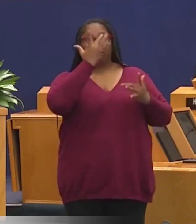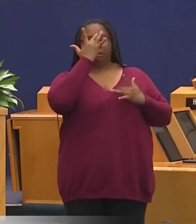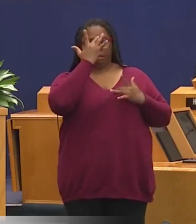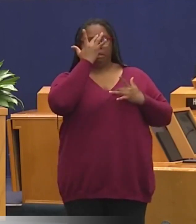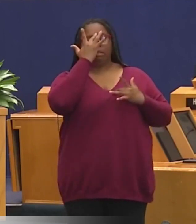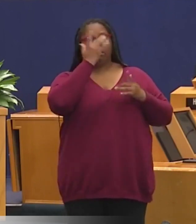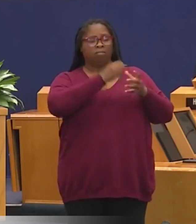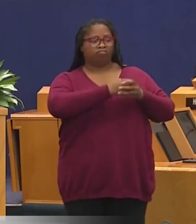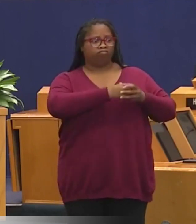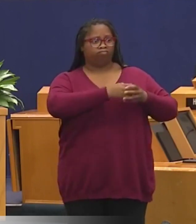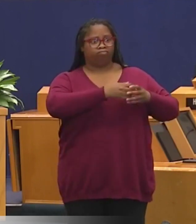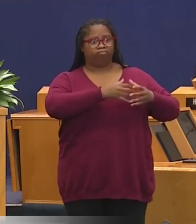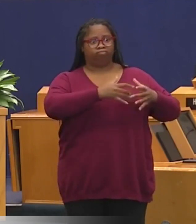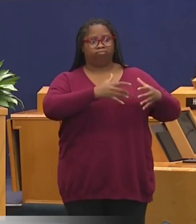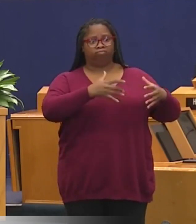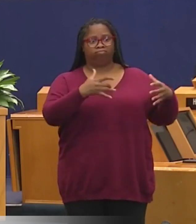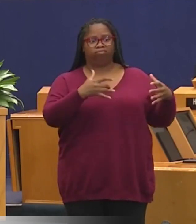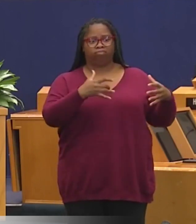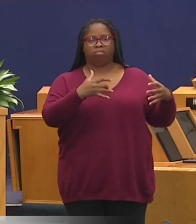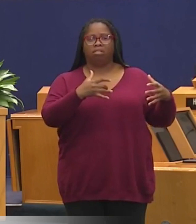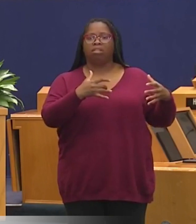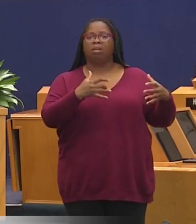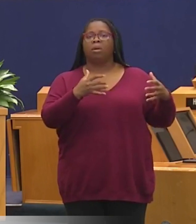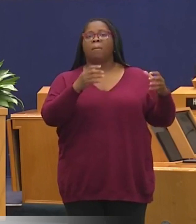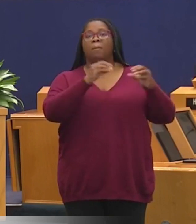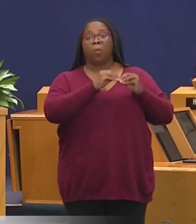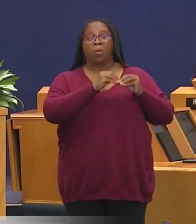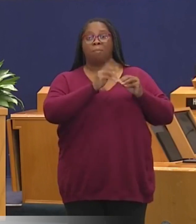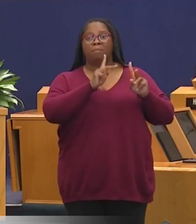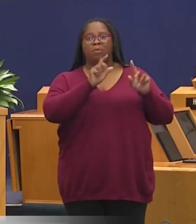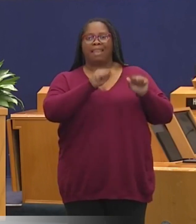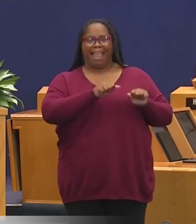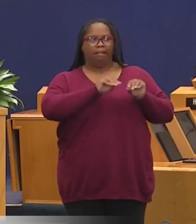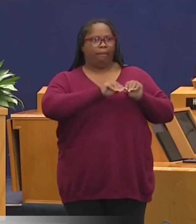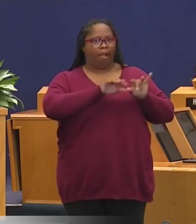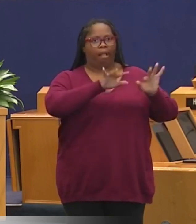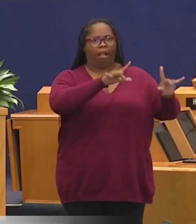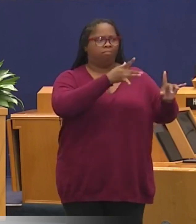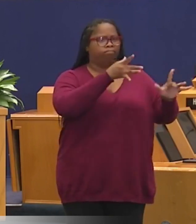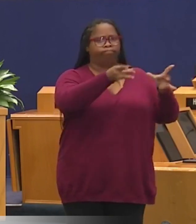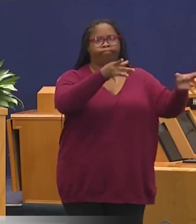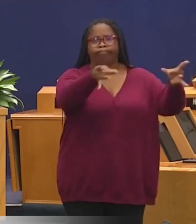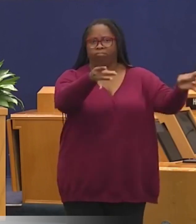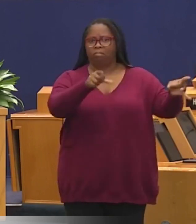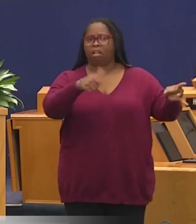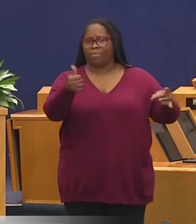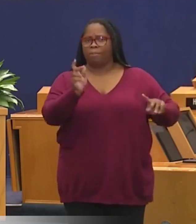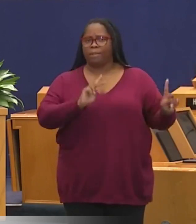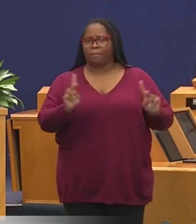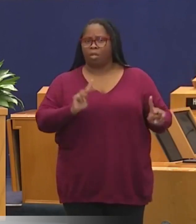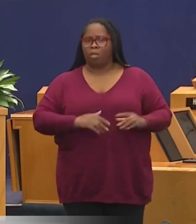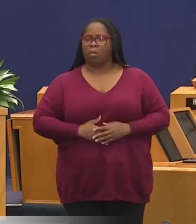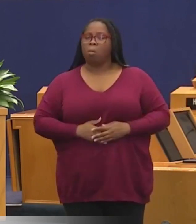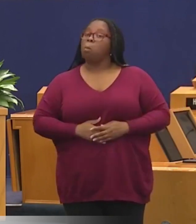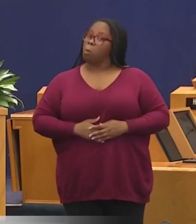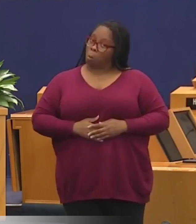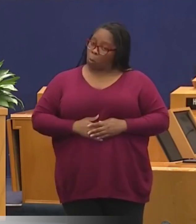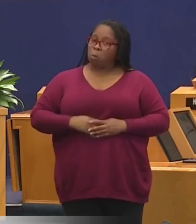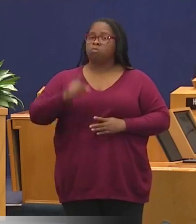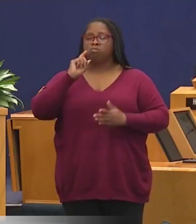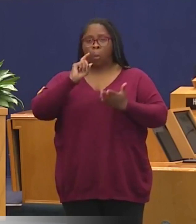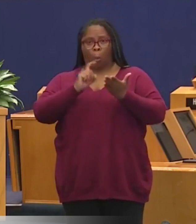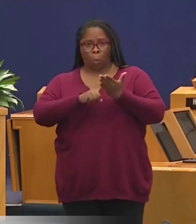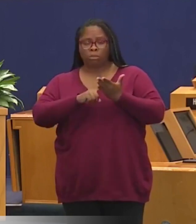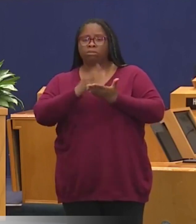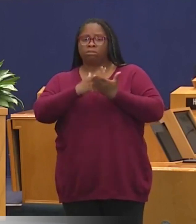more people who are infected, we have more people infecting other people. We've seen a lot of improvements in testing, and